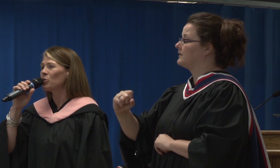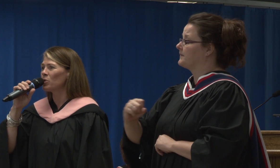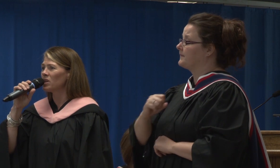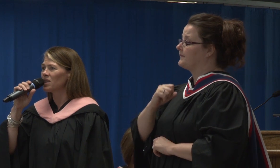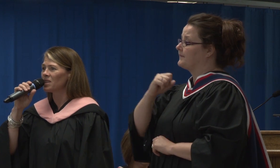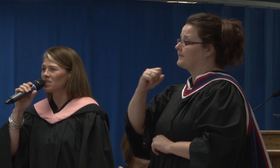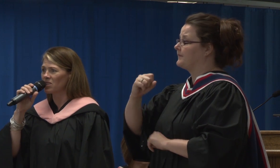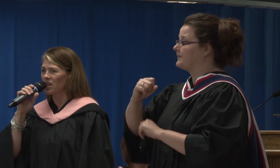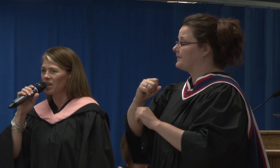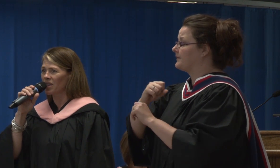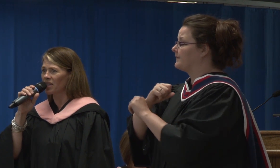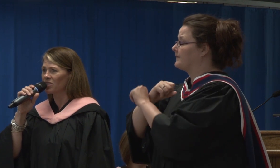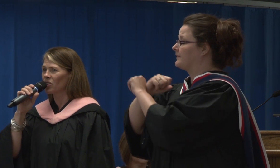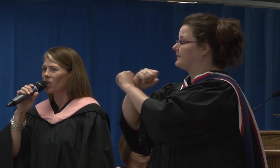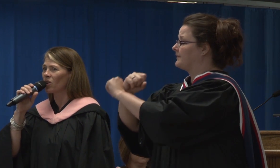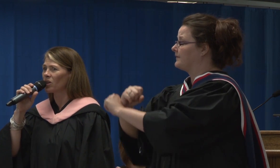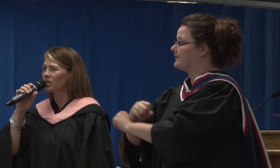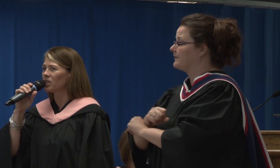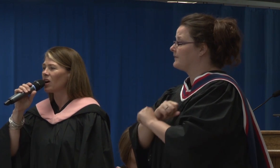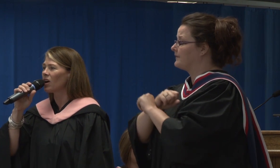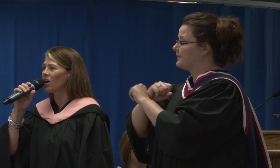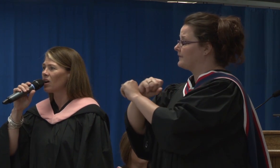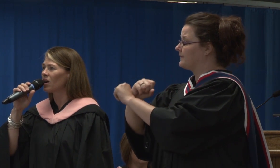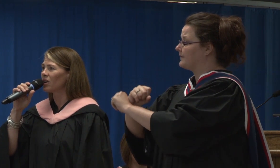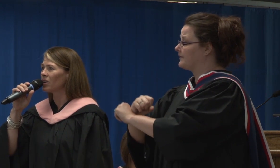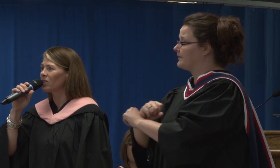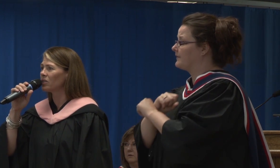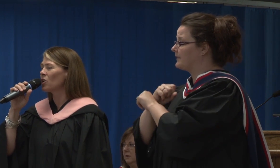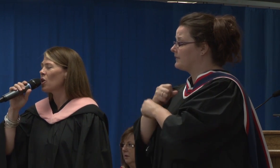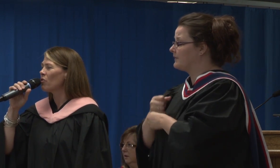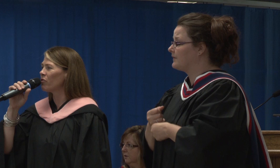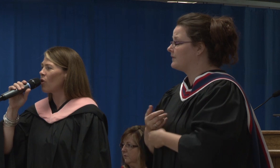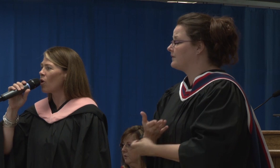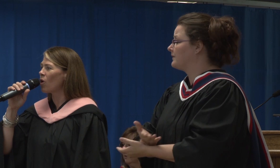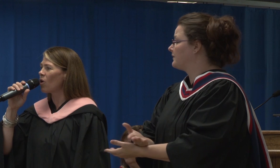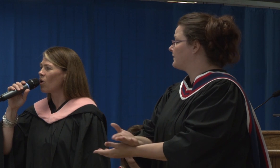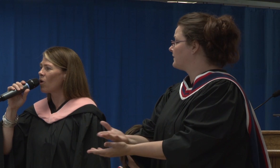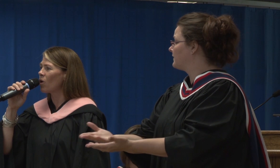Canada, we stand on guard